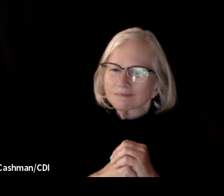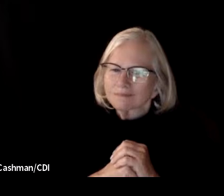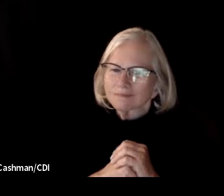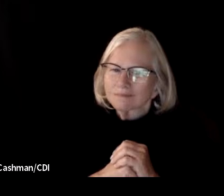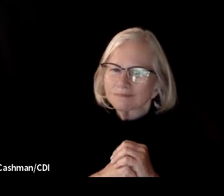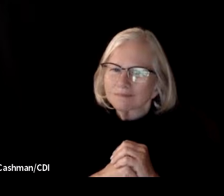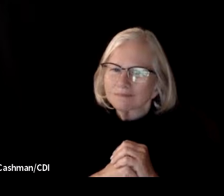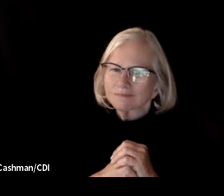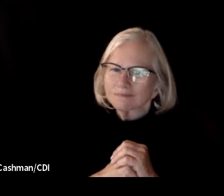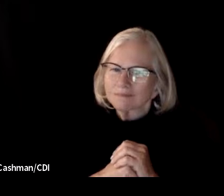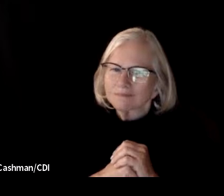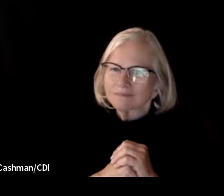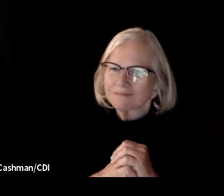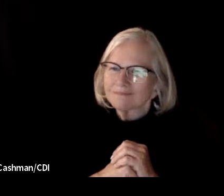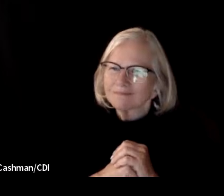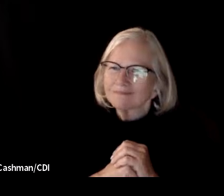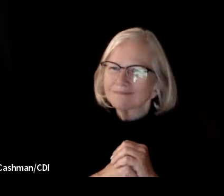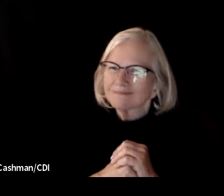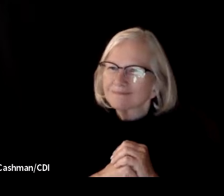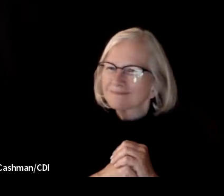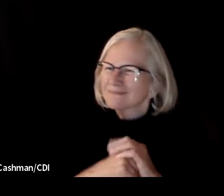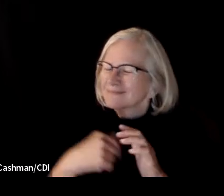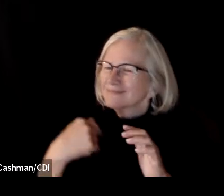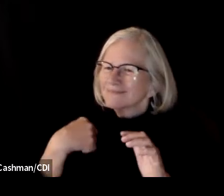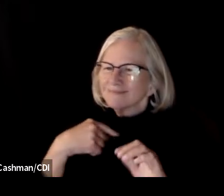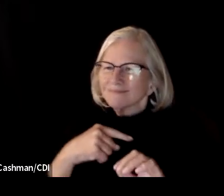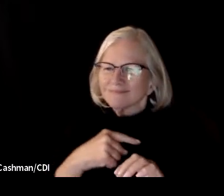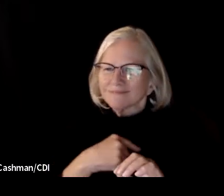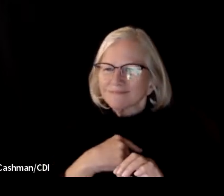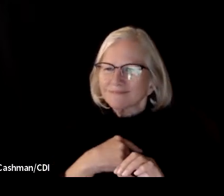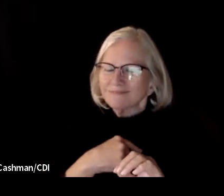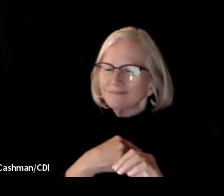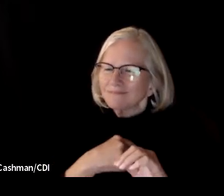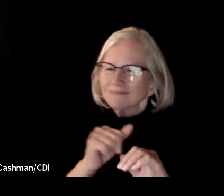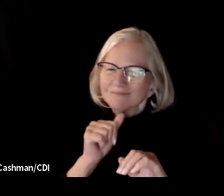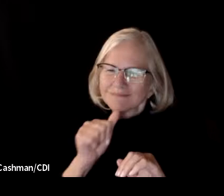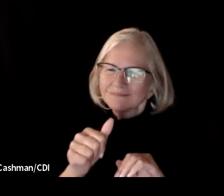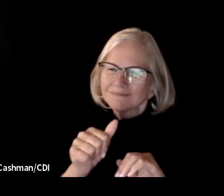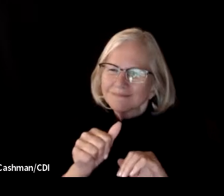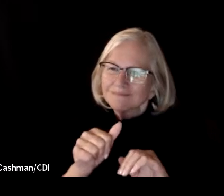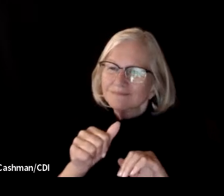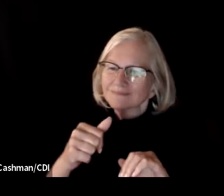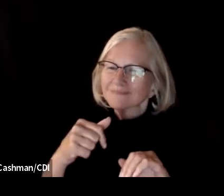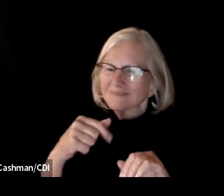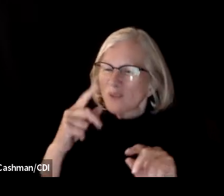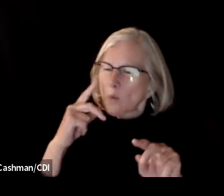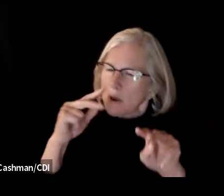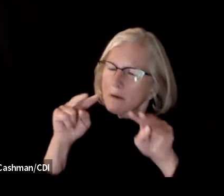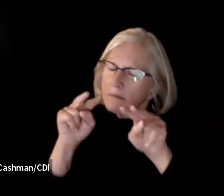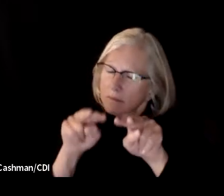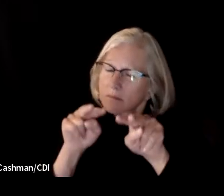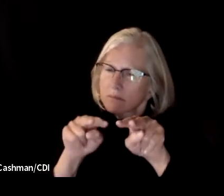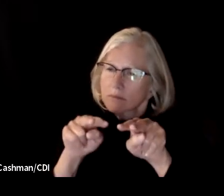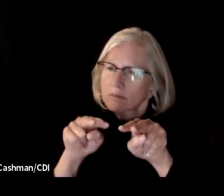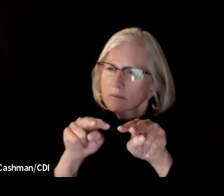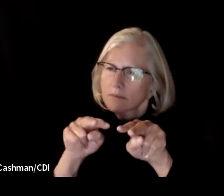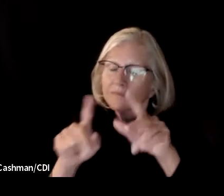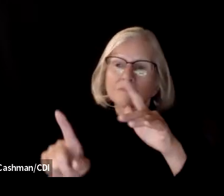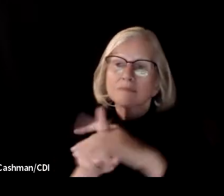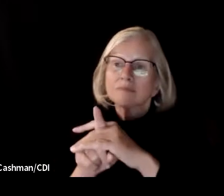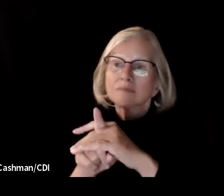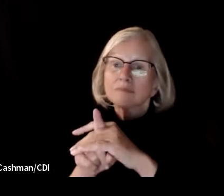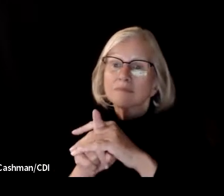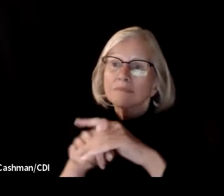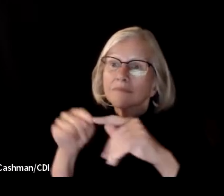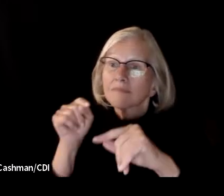Yeah, we don't, we're not, so correct. We are tracking breakthrough cases